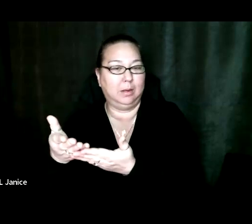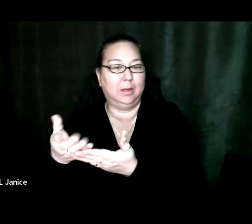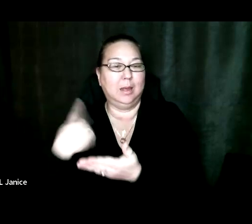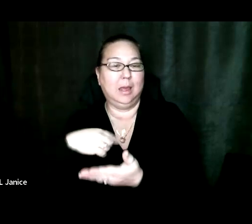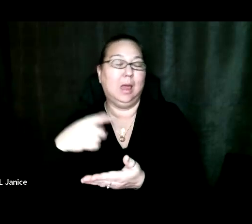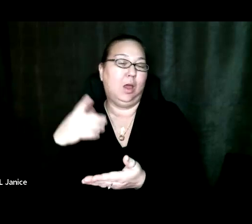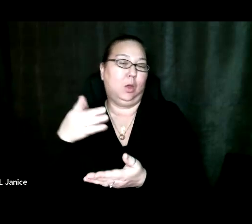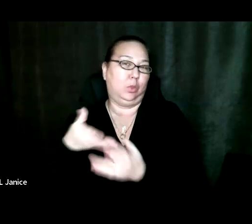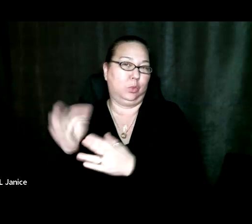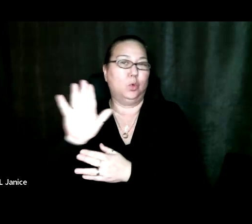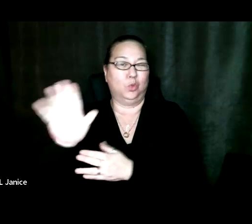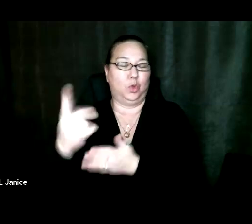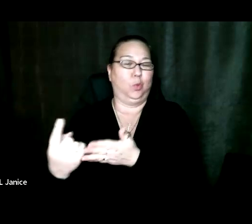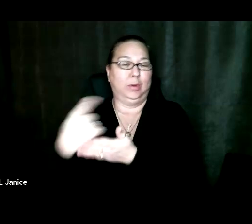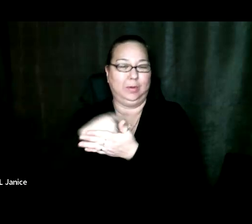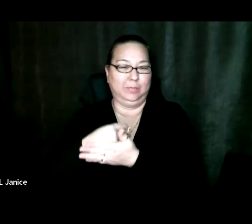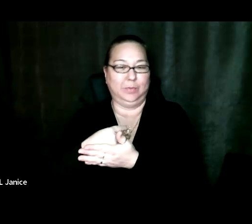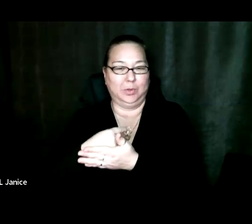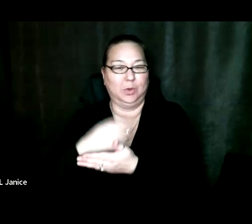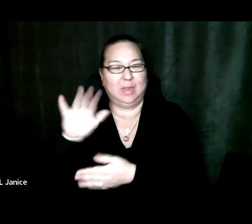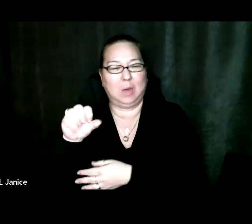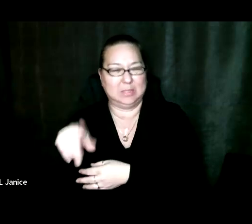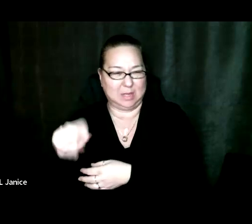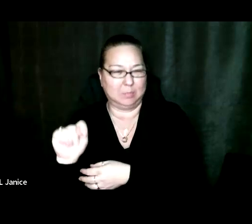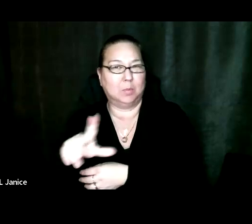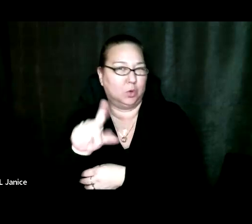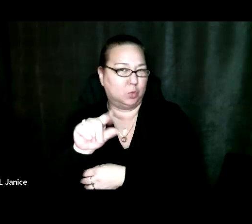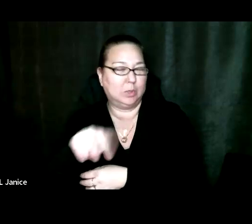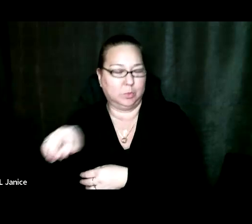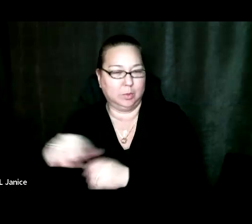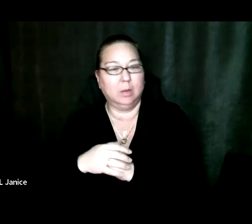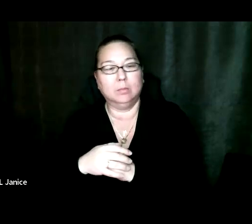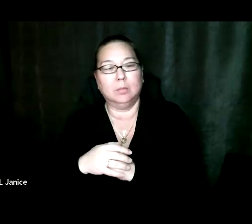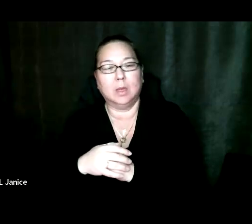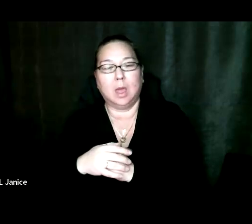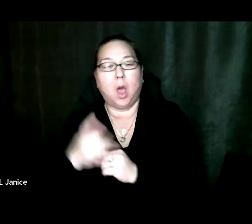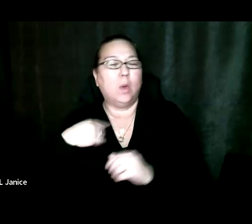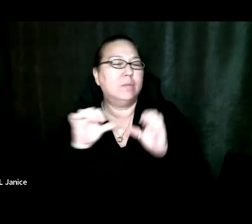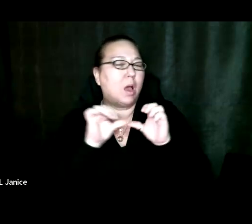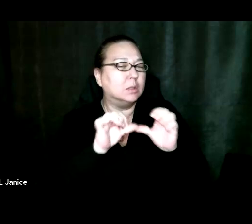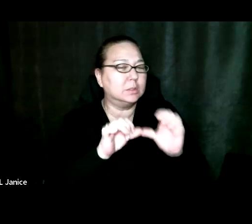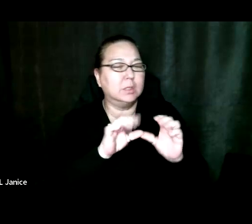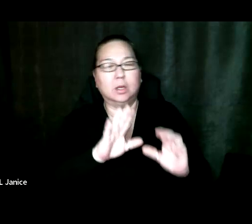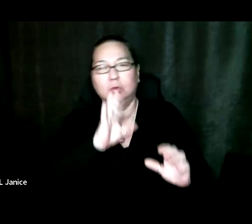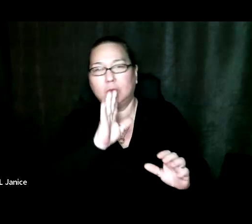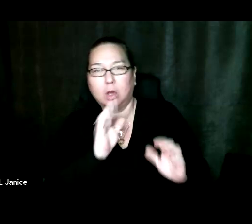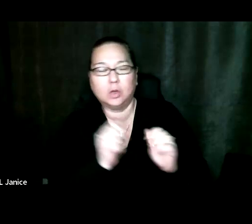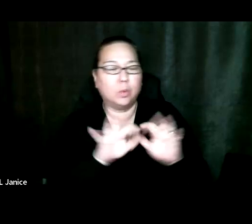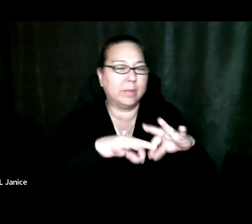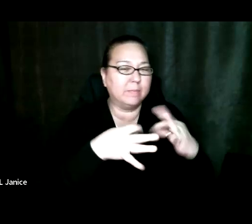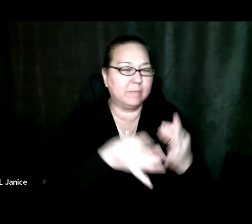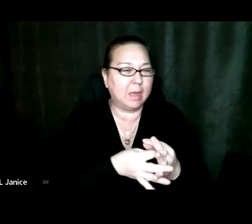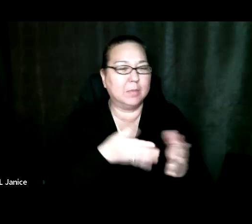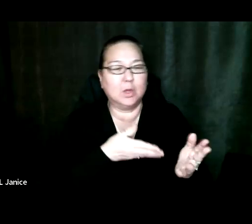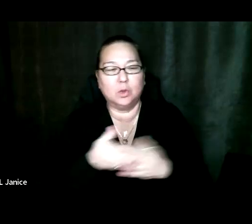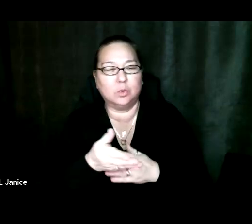are constantly talking with families through our transportation hotline, families who come in, talking with schools, going out